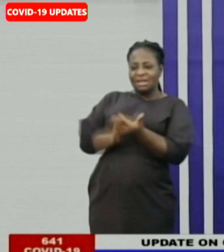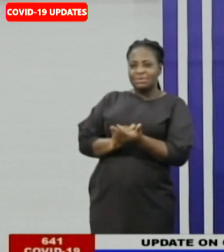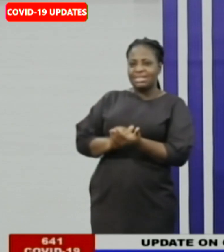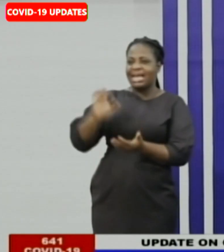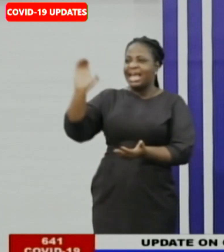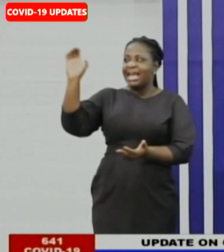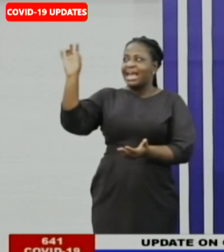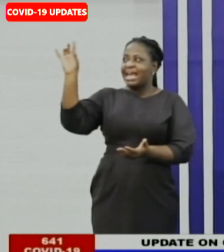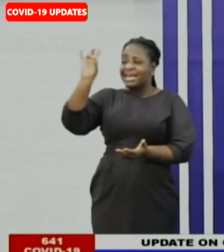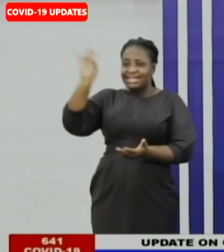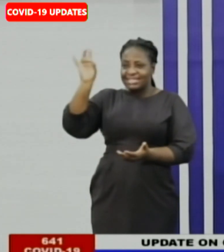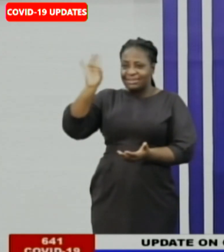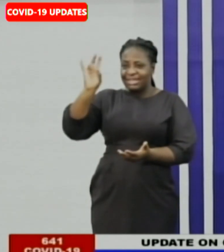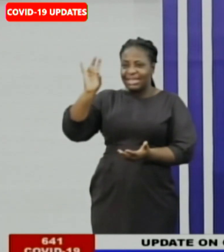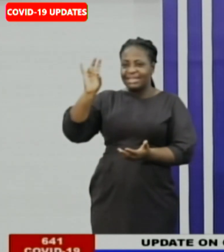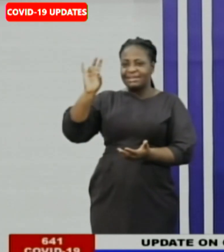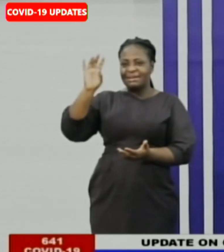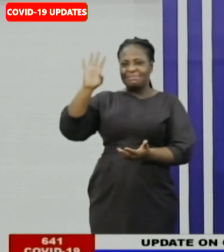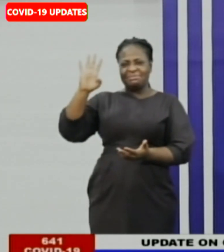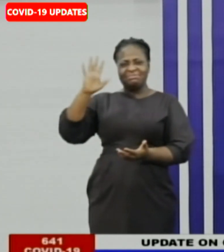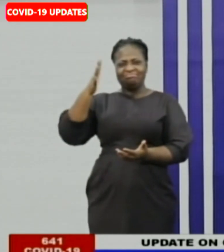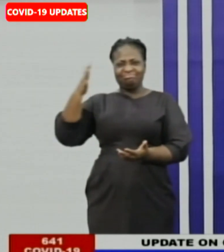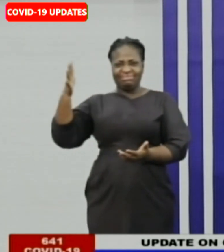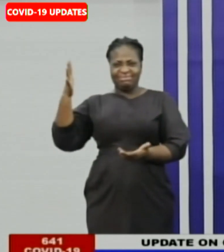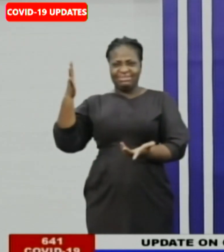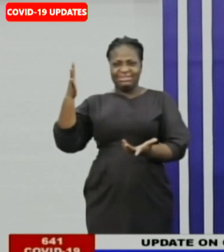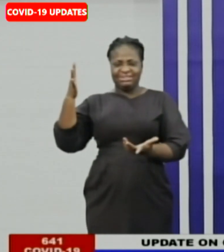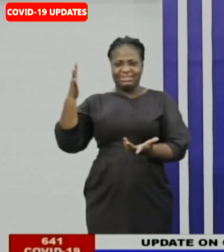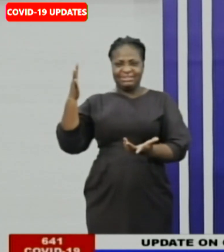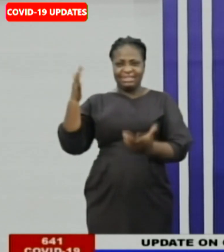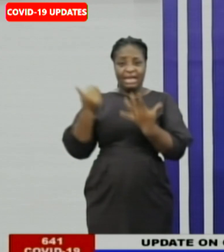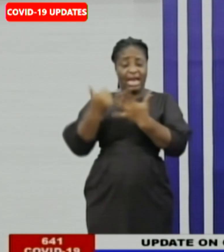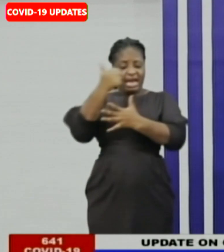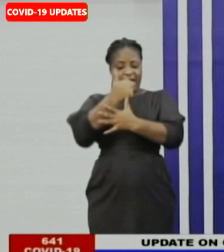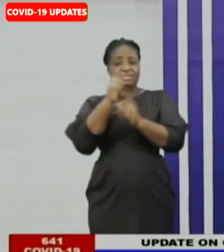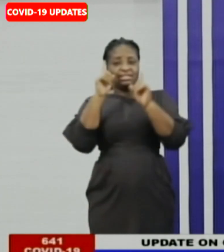34,859 tests in that enhanced contact tracing and testing category.